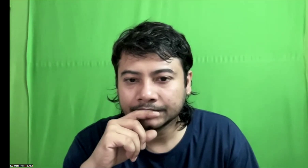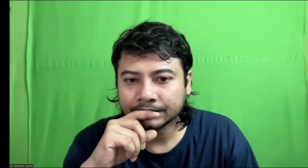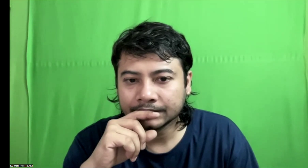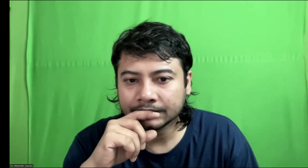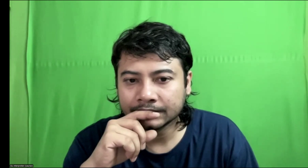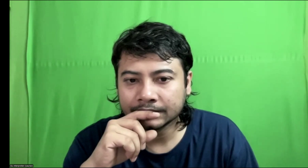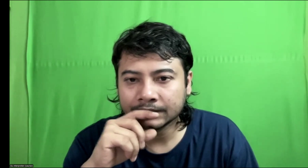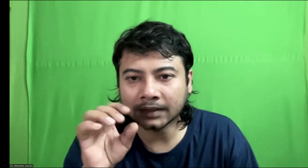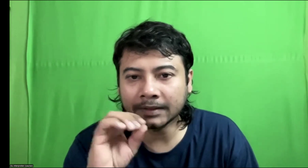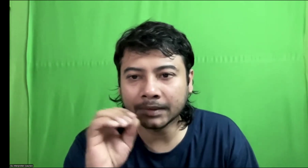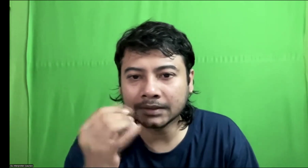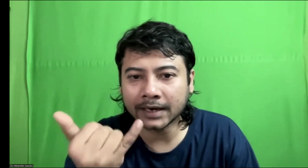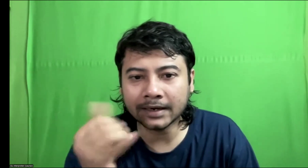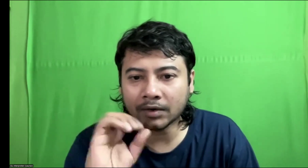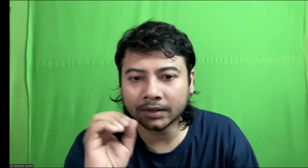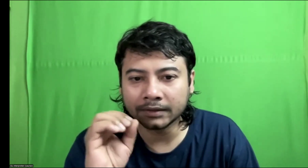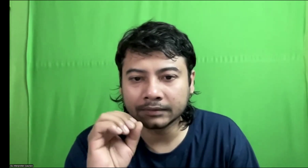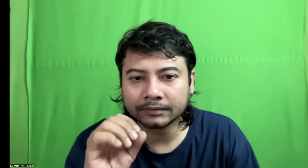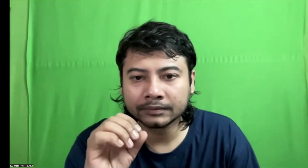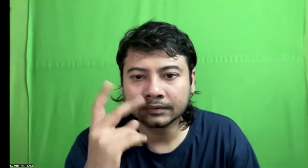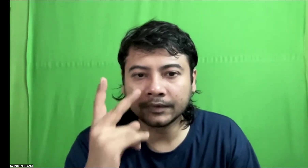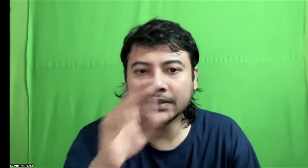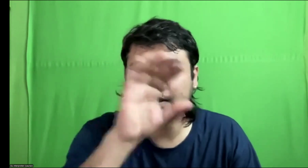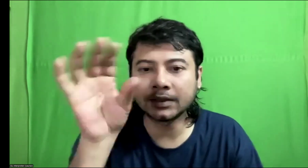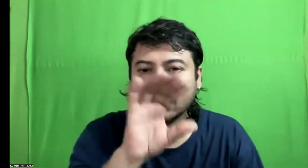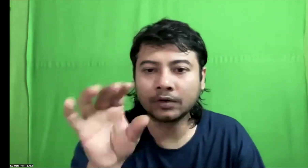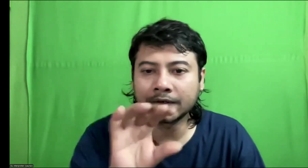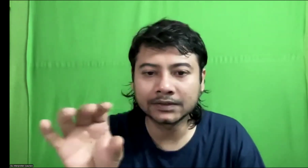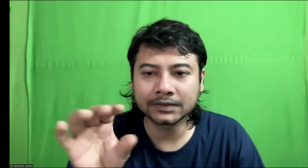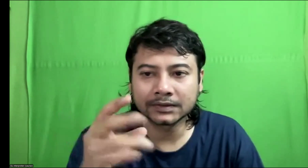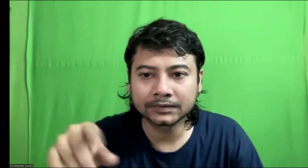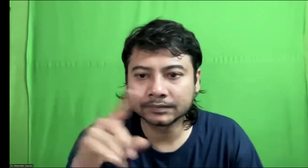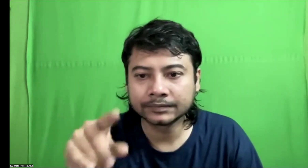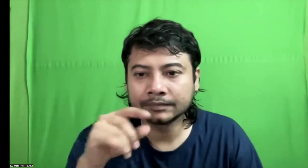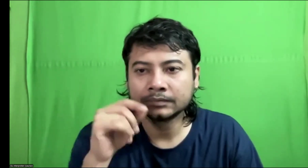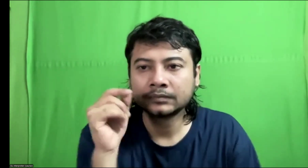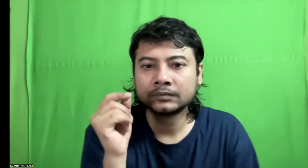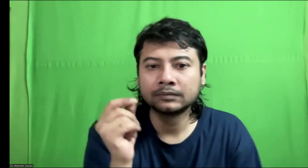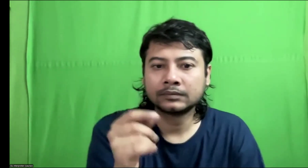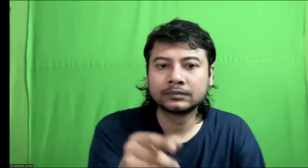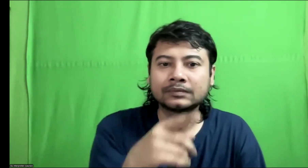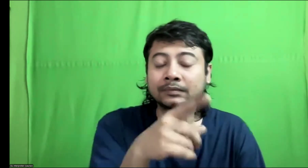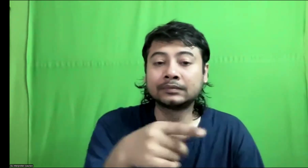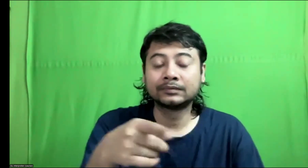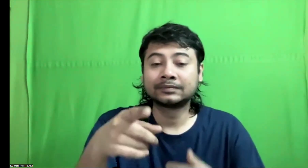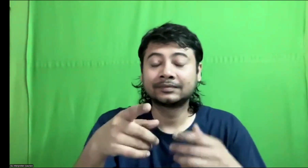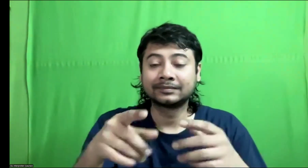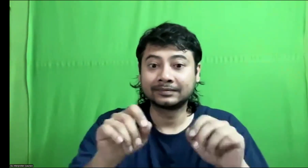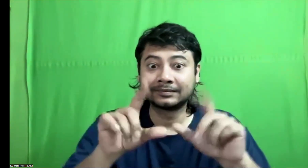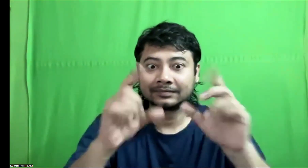is visible now? Nothing, Mataji. Right now, nothing. Right now, Visually, nothing, huh? all of us. Okay. Okay.